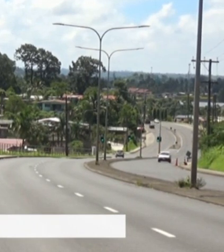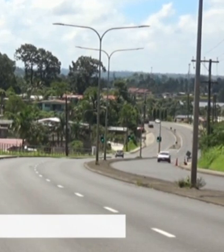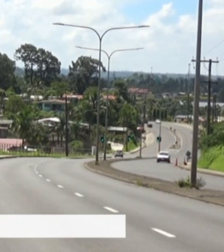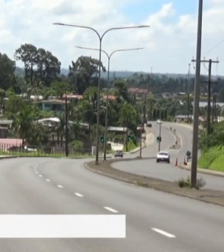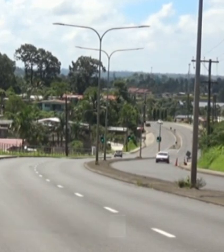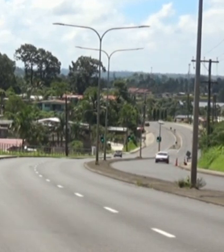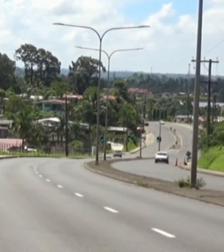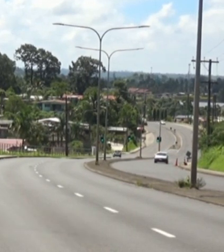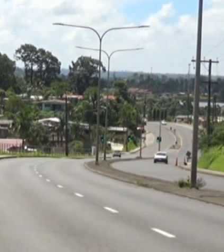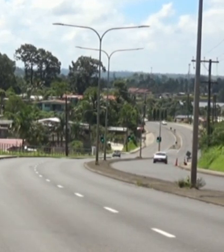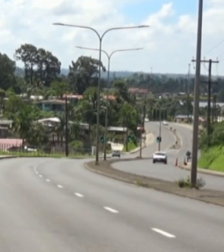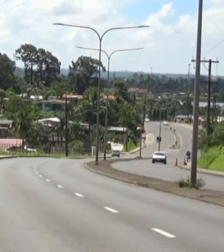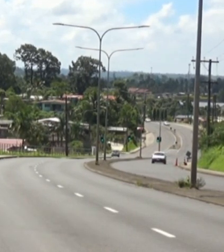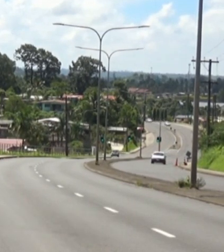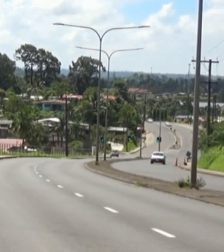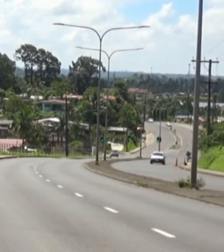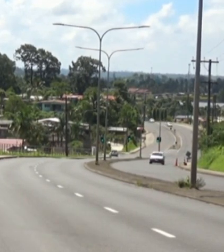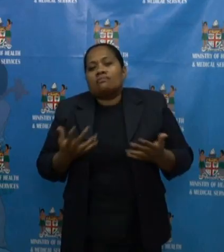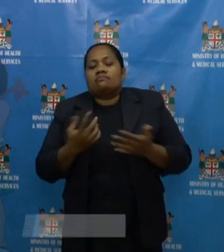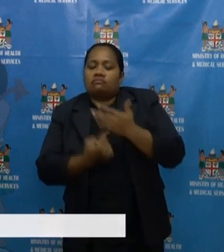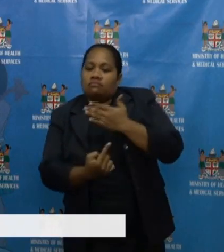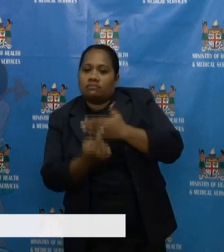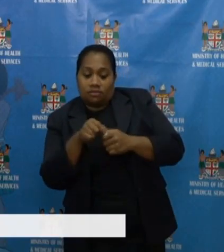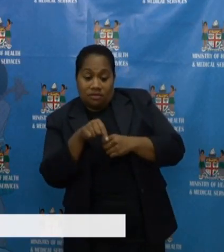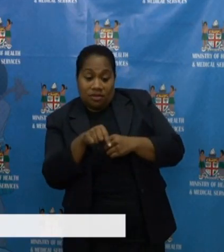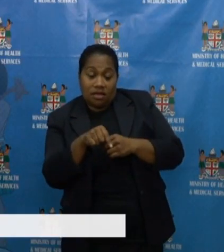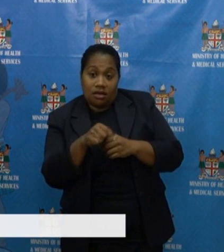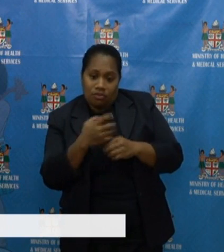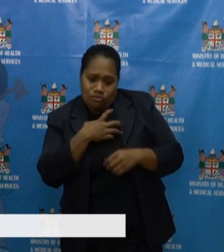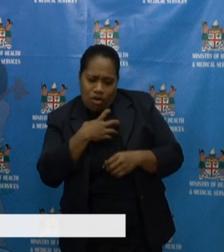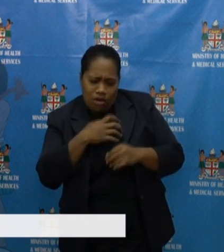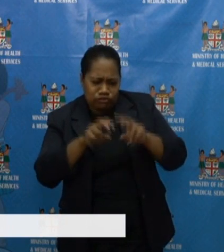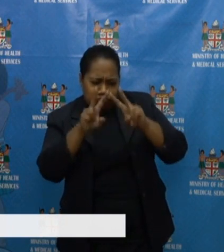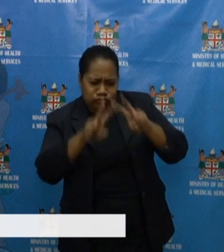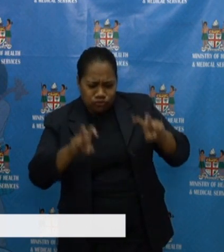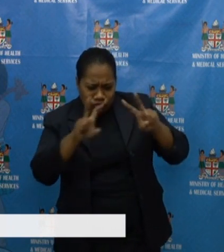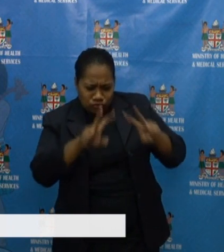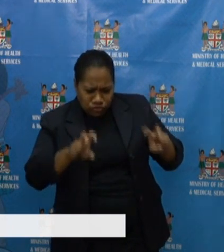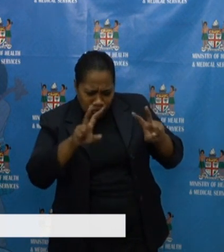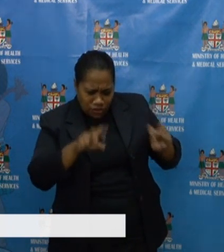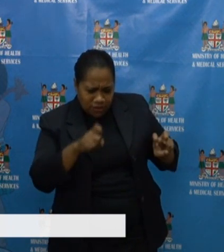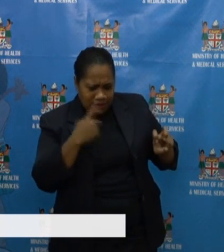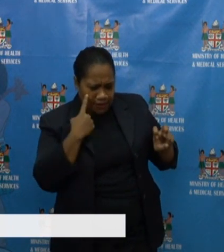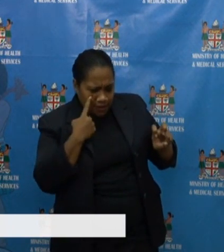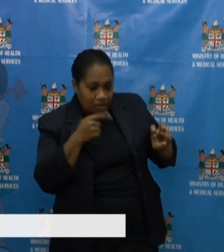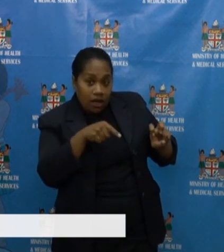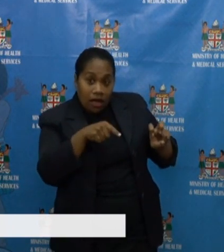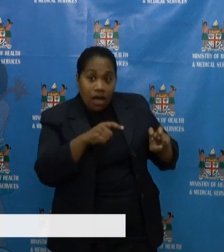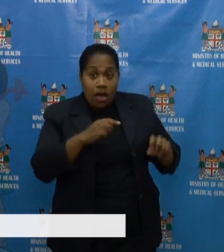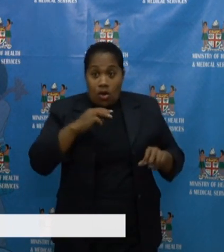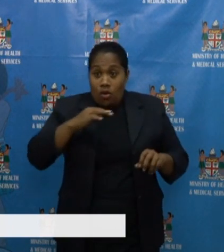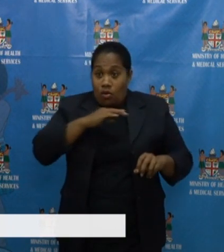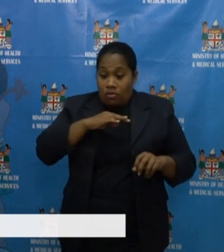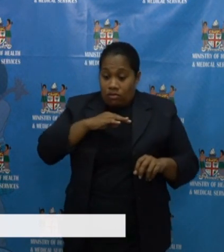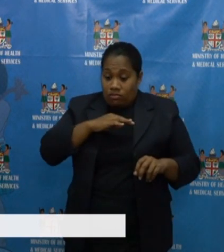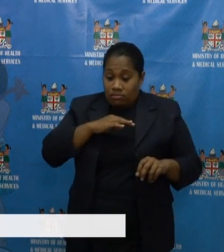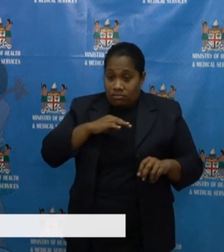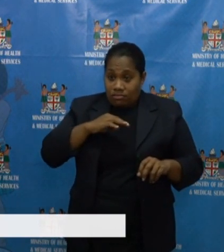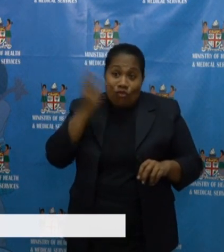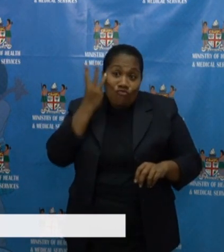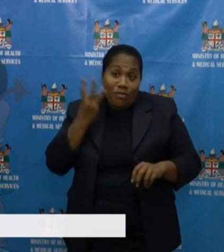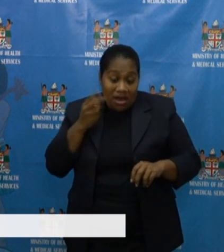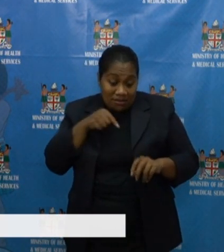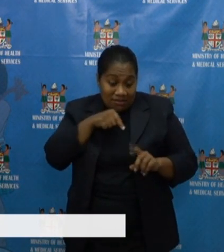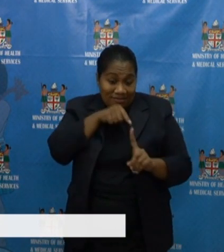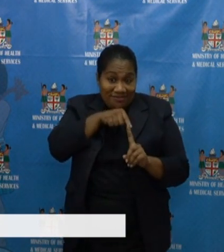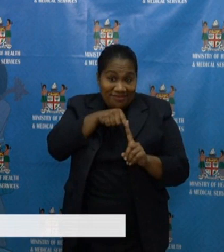cluster or community transmission. The infected woman's husband is a 30-year-old soldier who works in the border